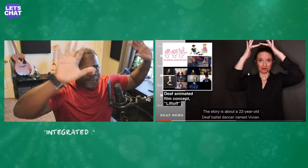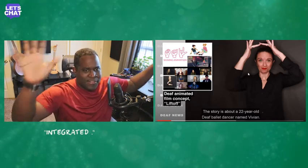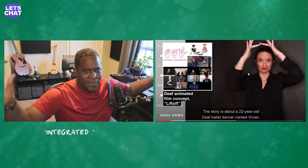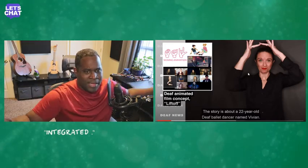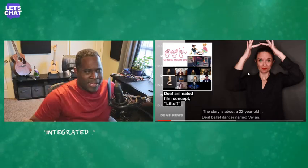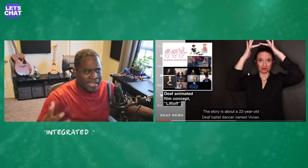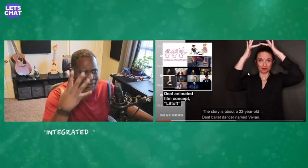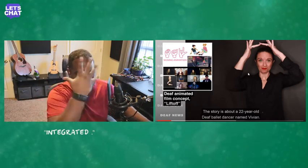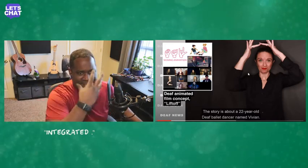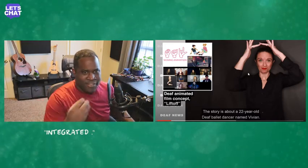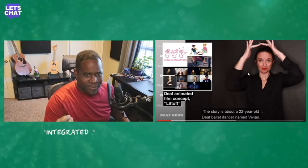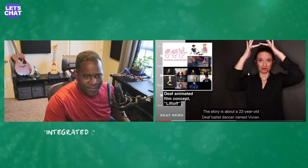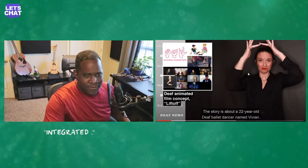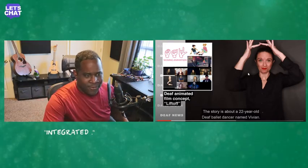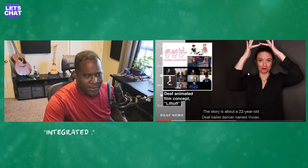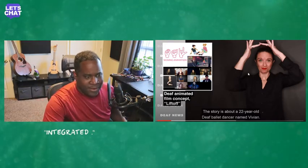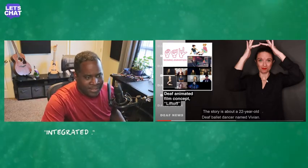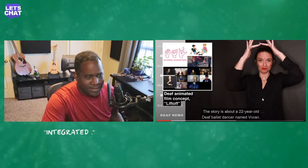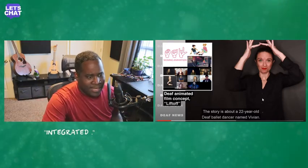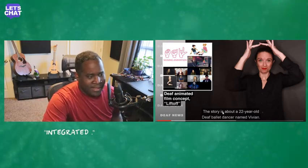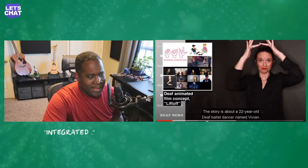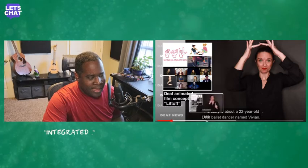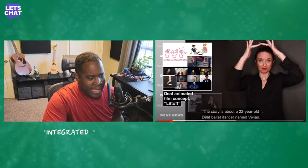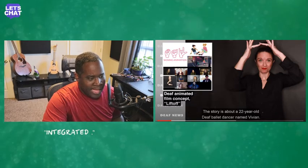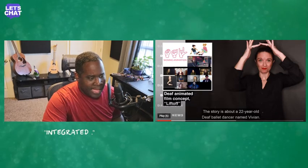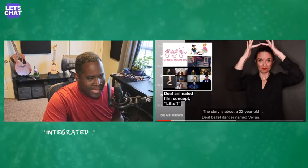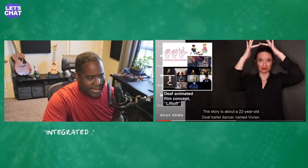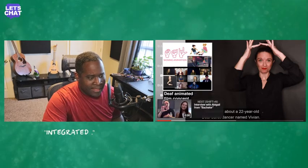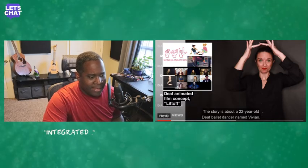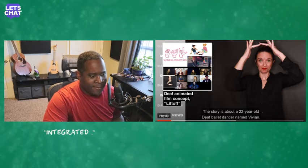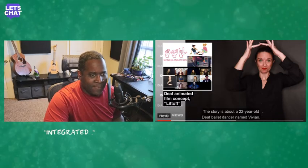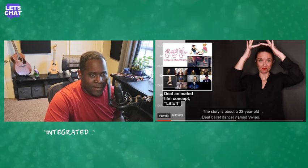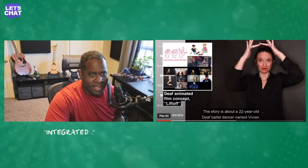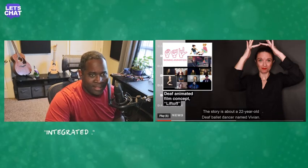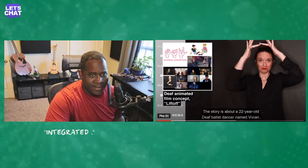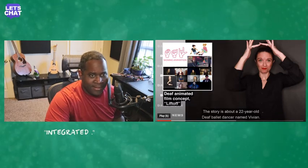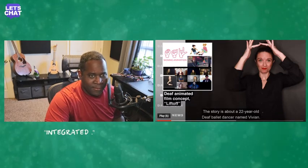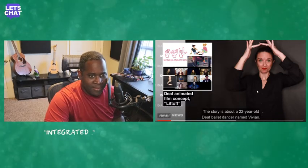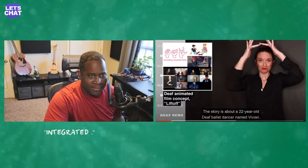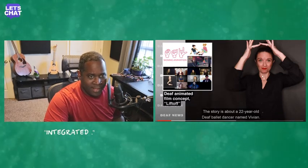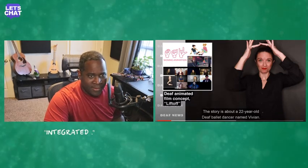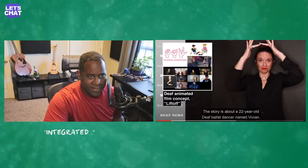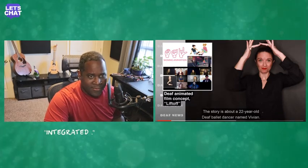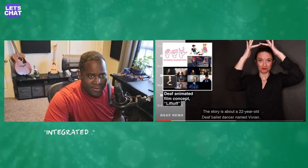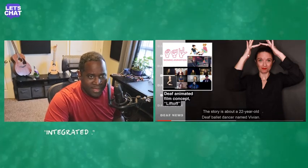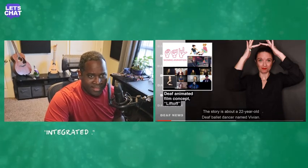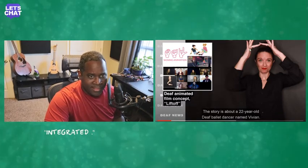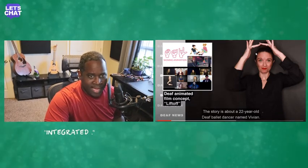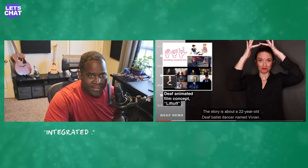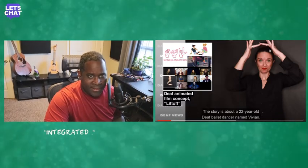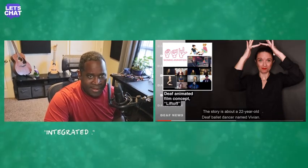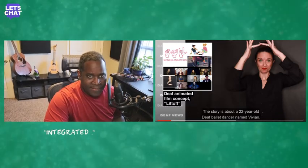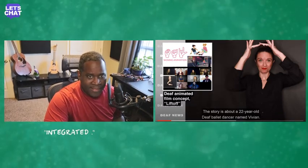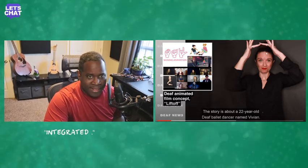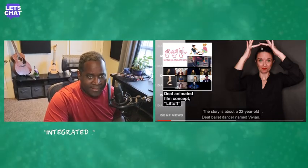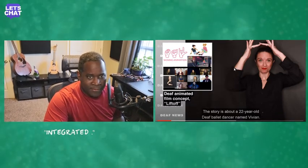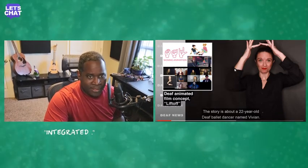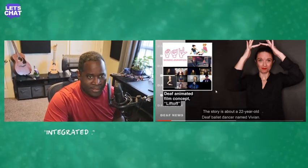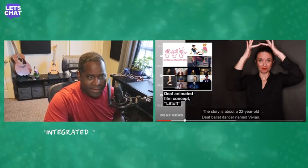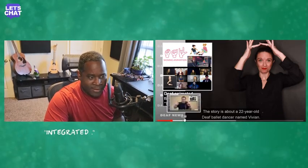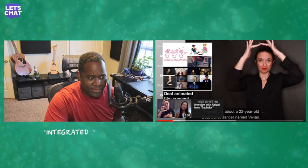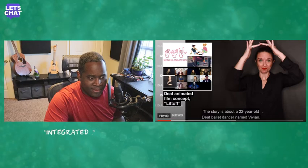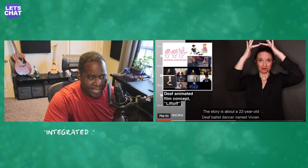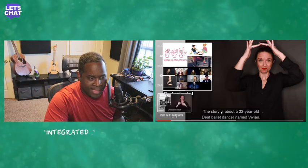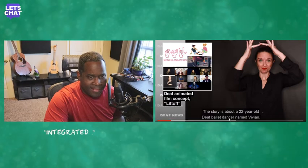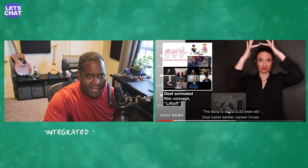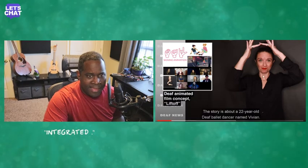lot of what's going on here. I can see your facials very clearly. And it's very clear to see where the signs are coming from. The lighting's good enough that I can see really